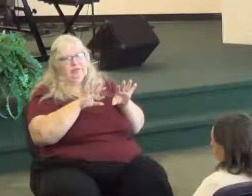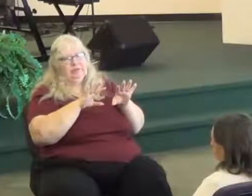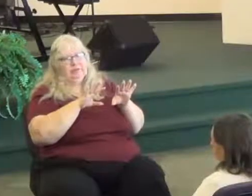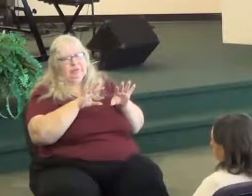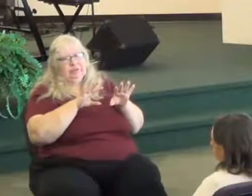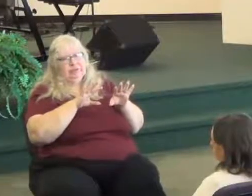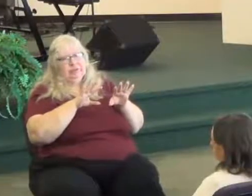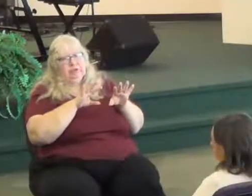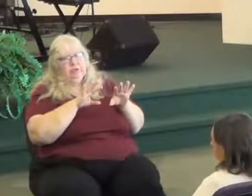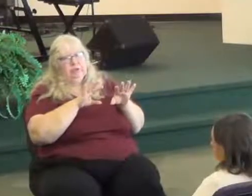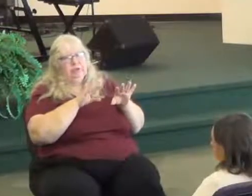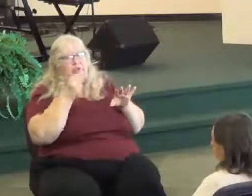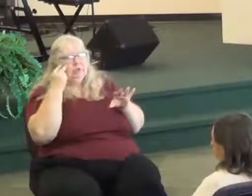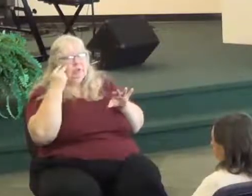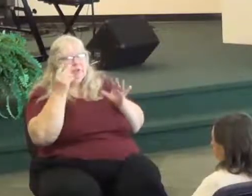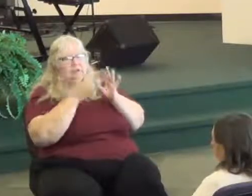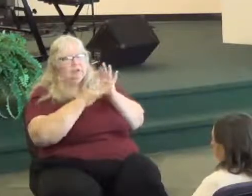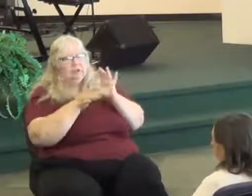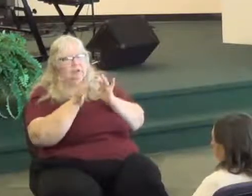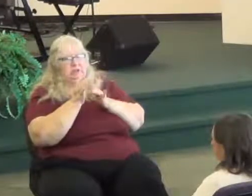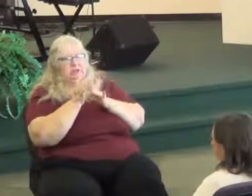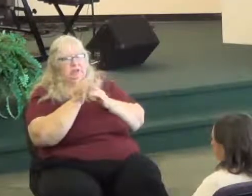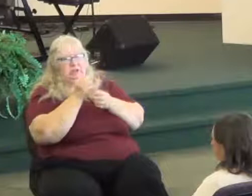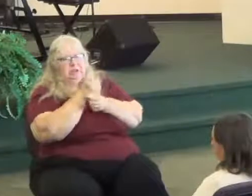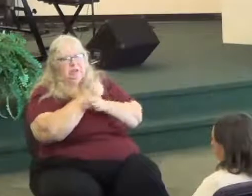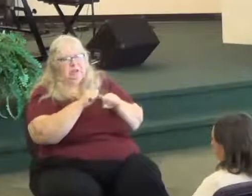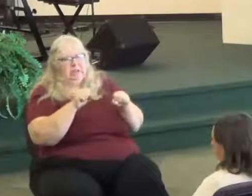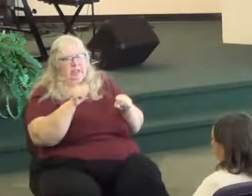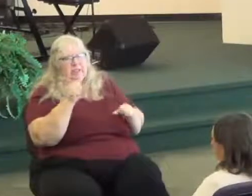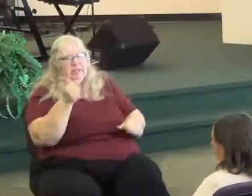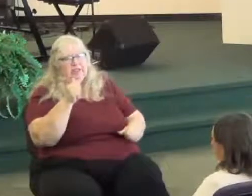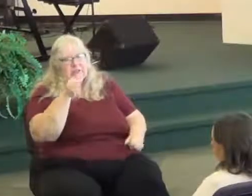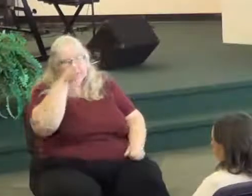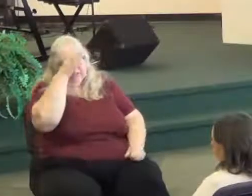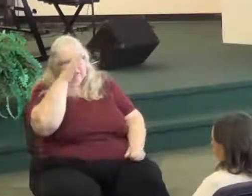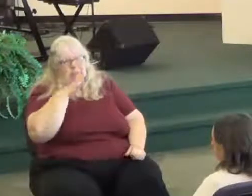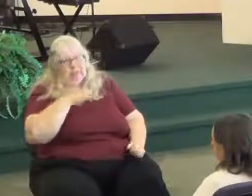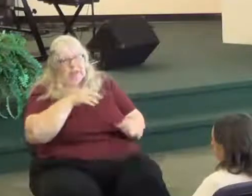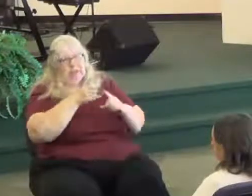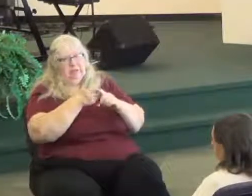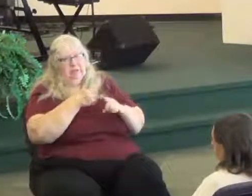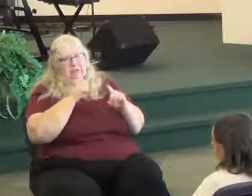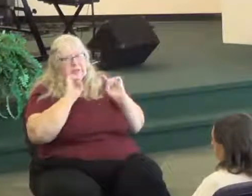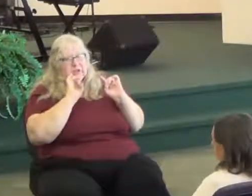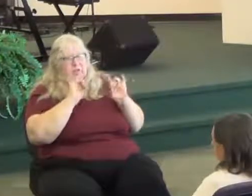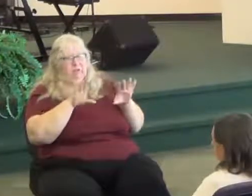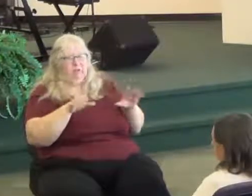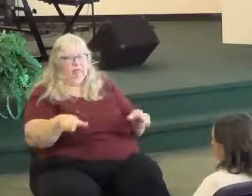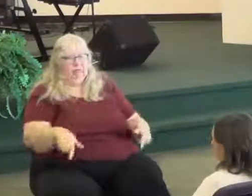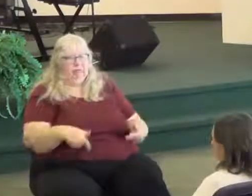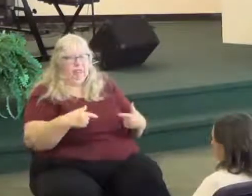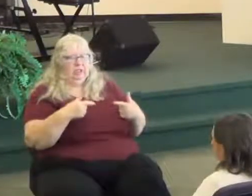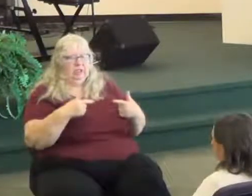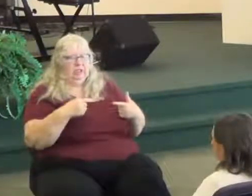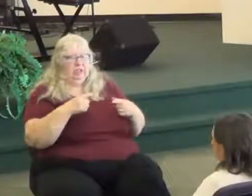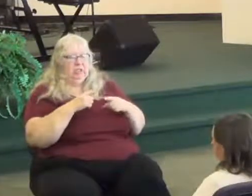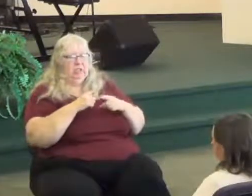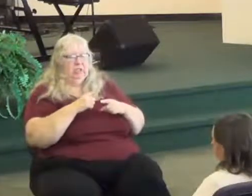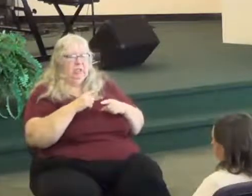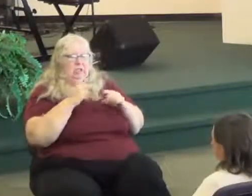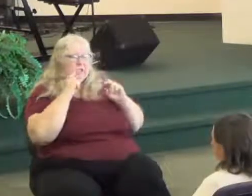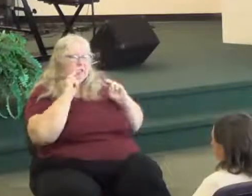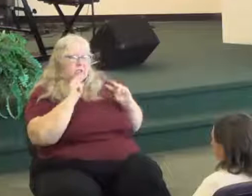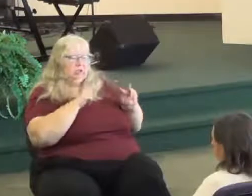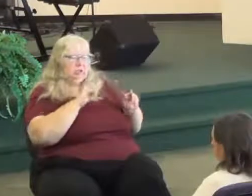the Bible, we see that Jesus has saved these 10 men from this horrific existence. But let's look at their response.